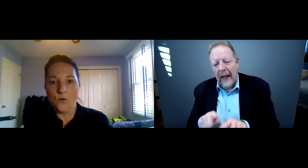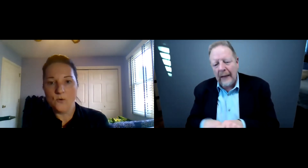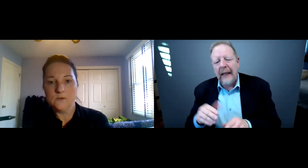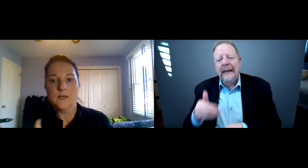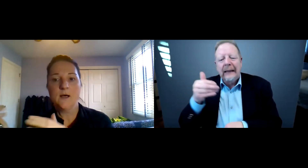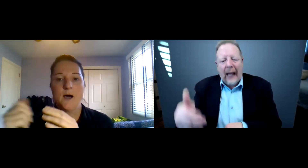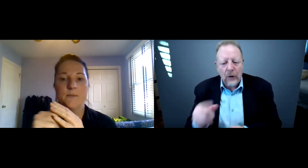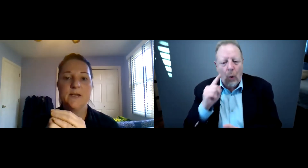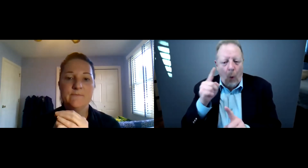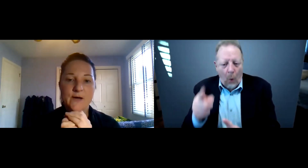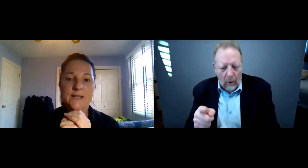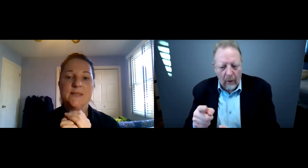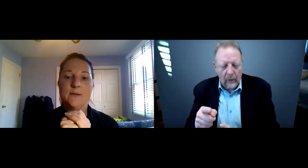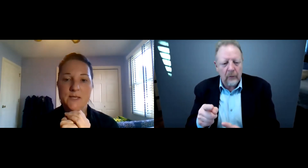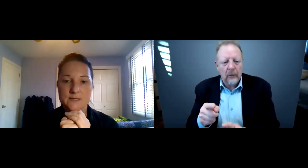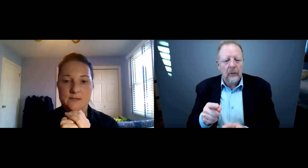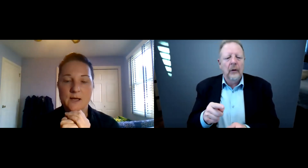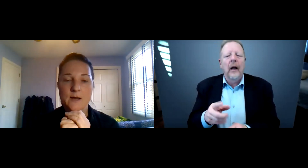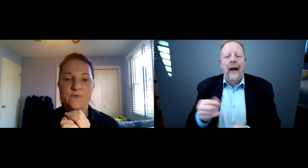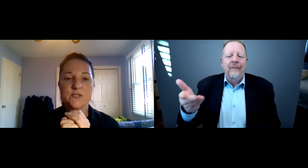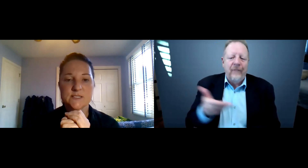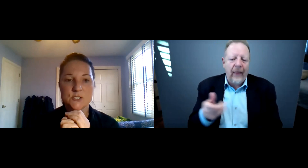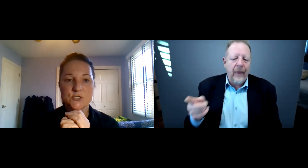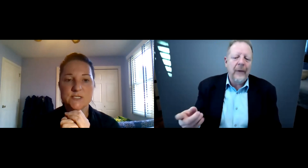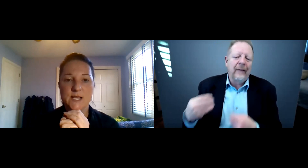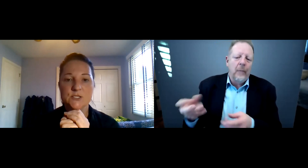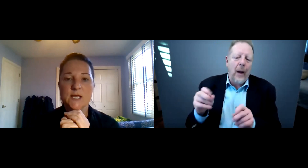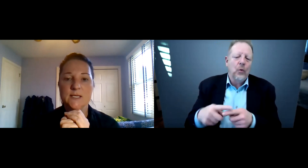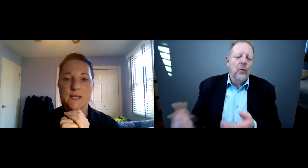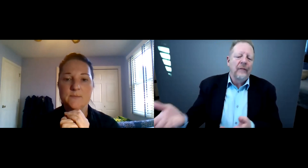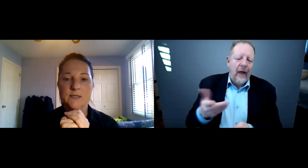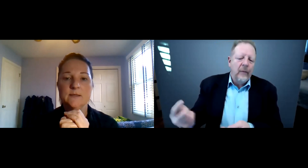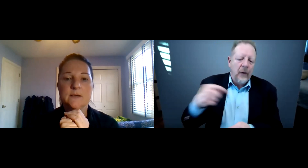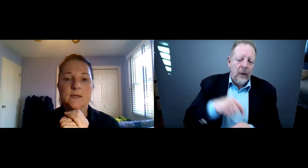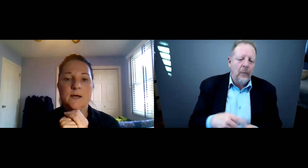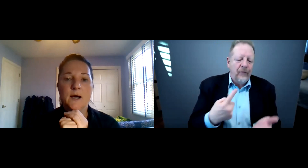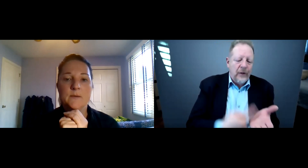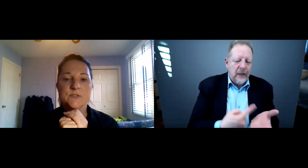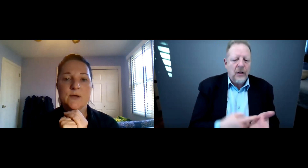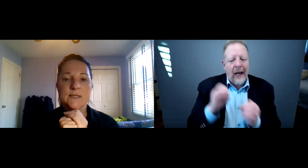next goal, and invite them in for discussions and educate them in.